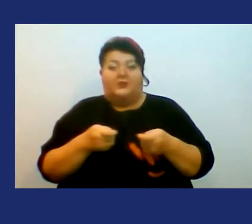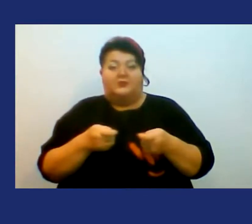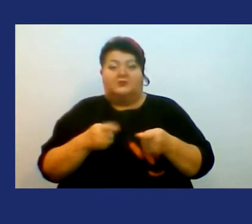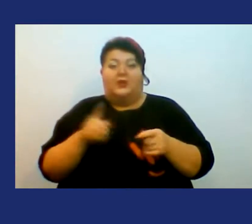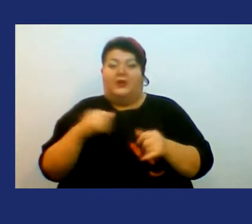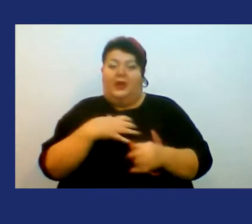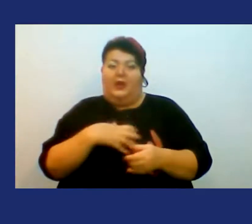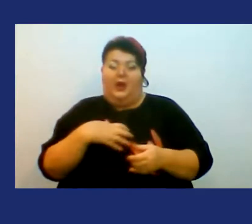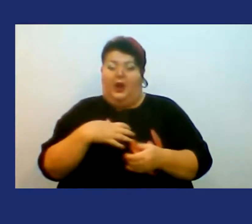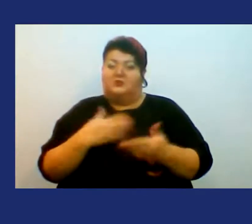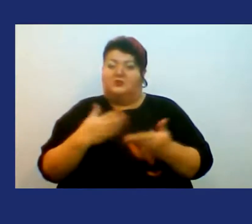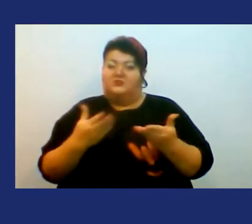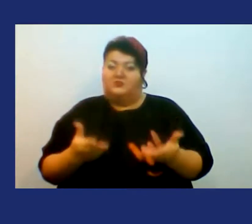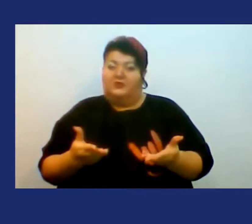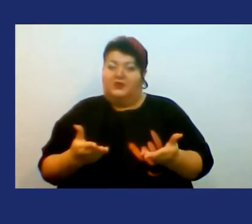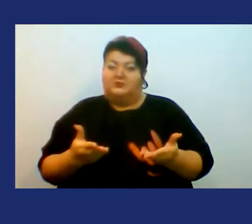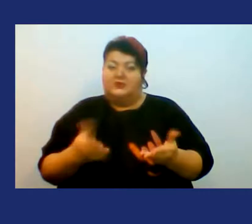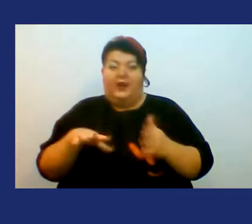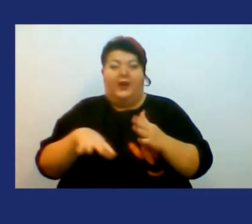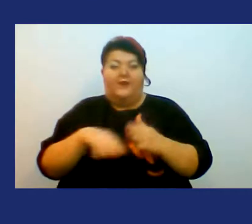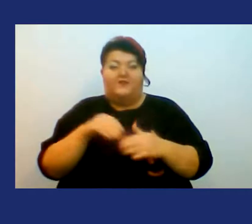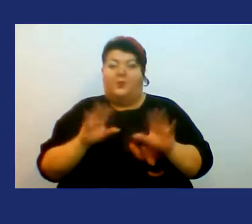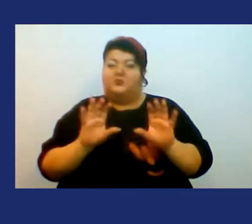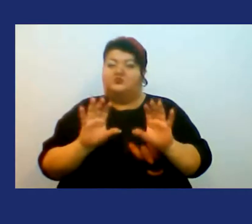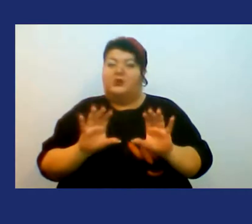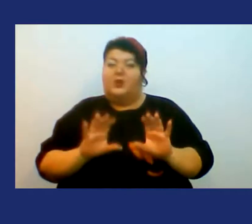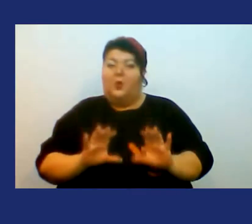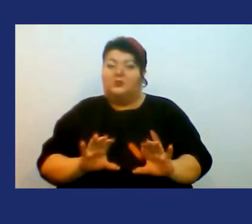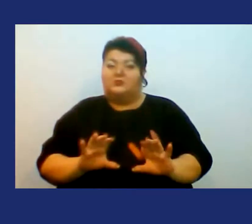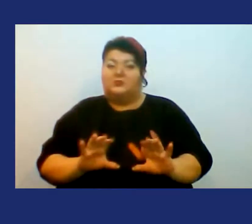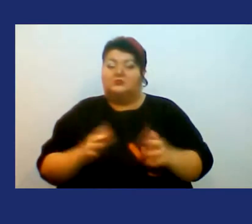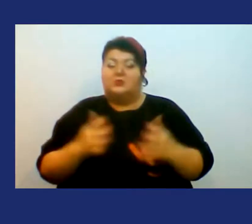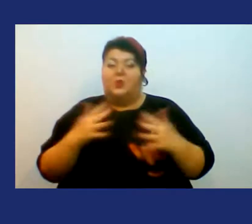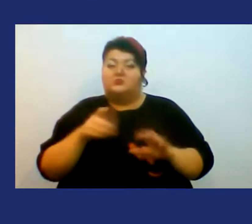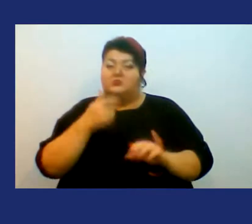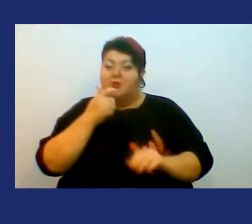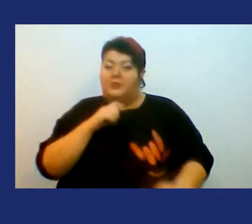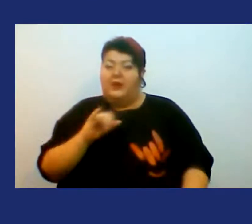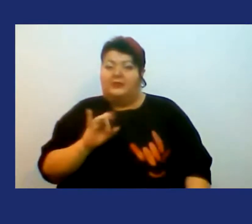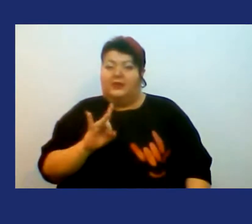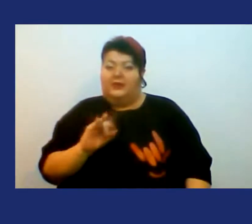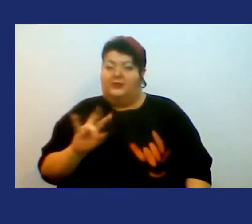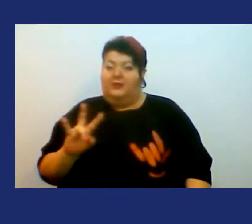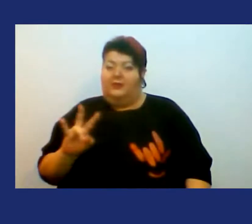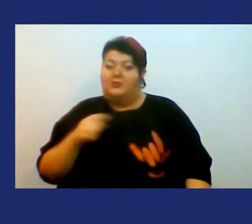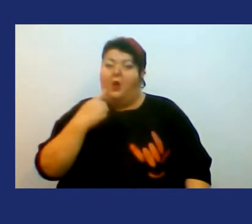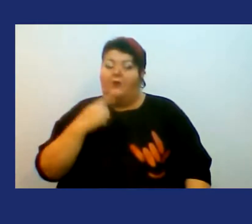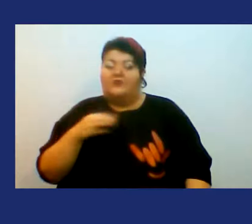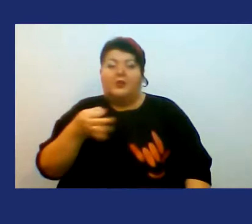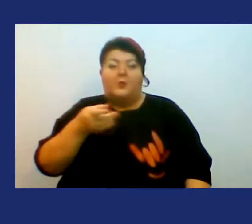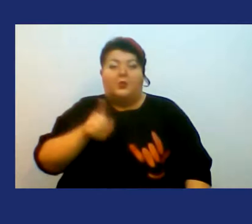central executive government to mainstream issues of